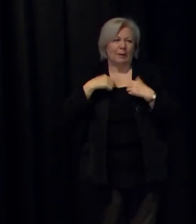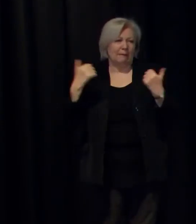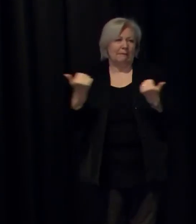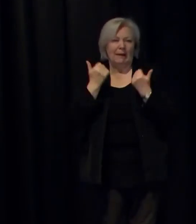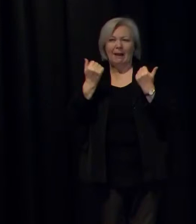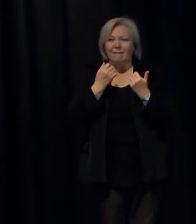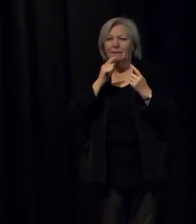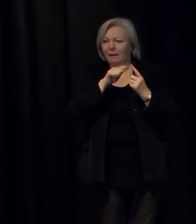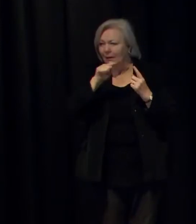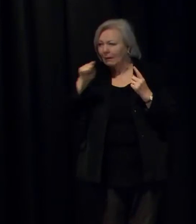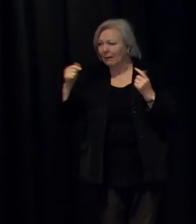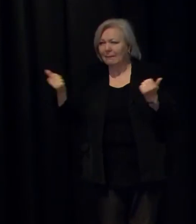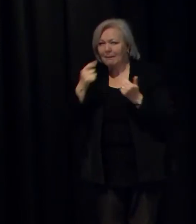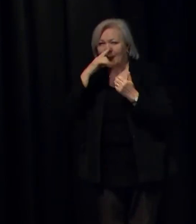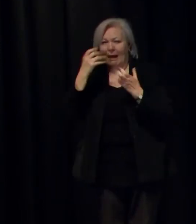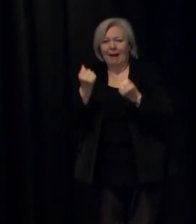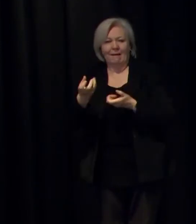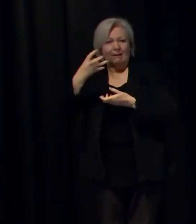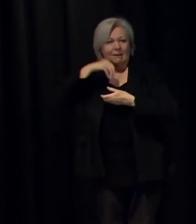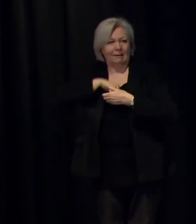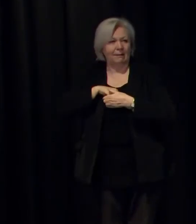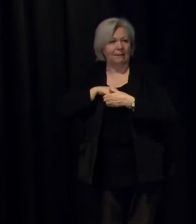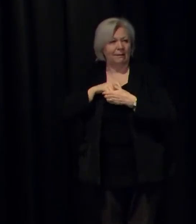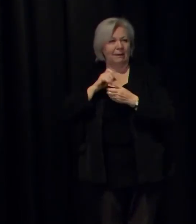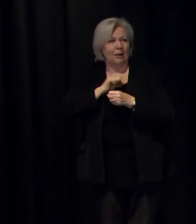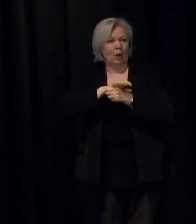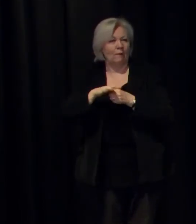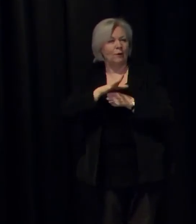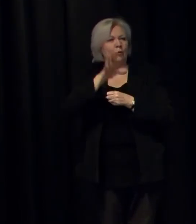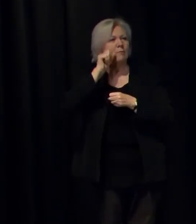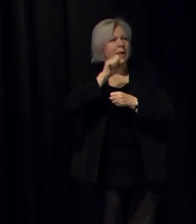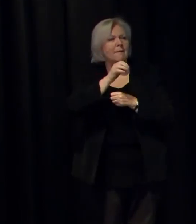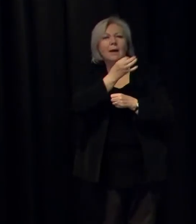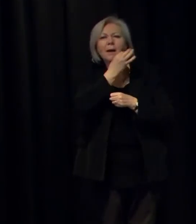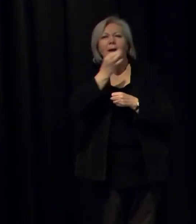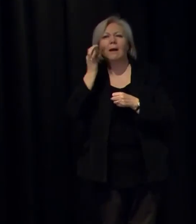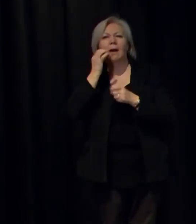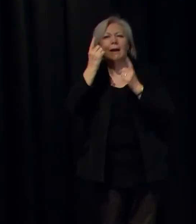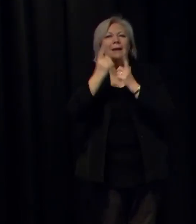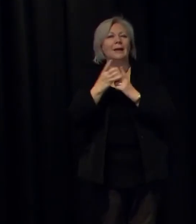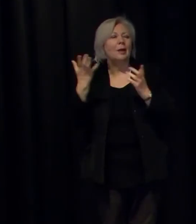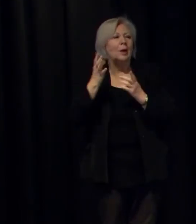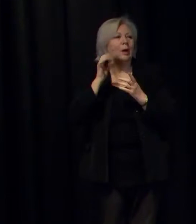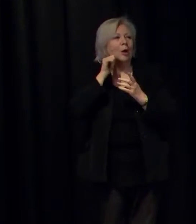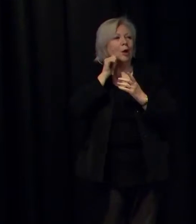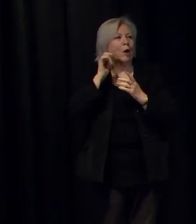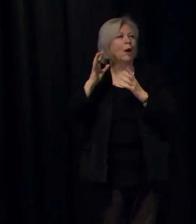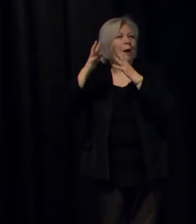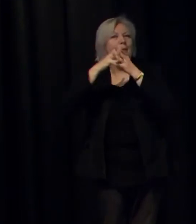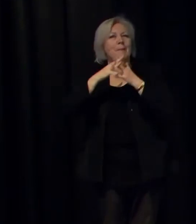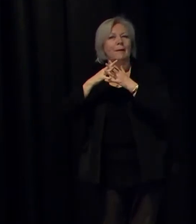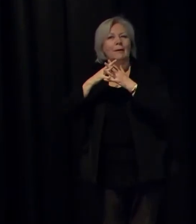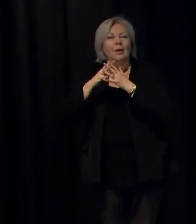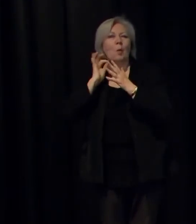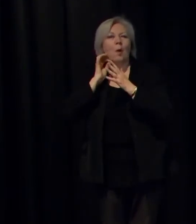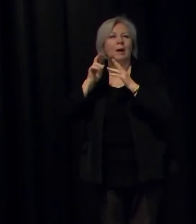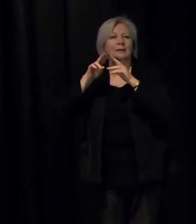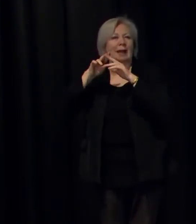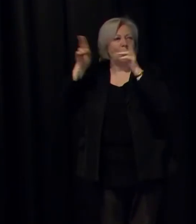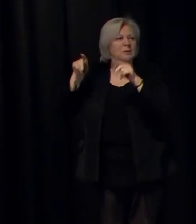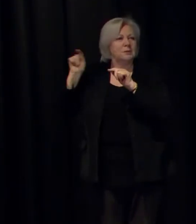do, but it's known. And the most famous example of the Rose Garden outside the White House with a super spreading event